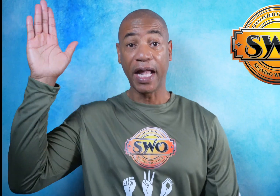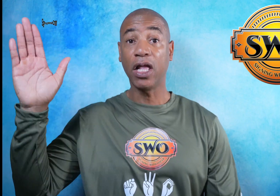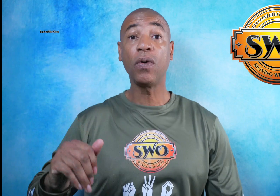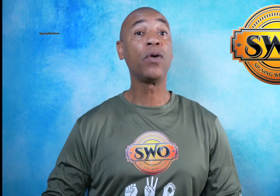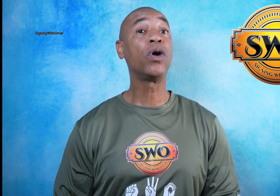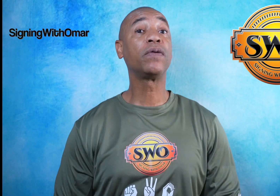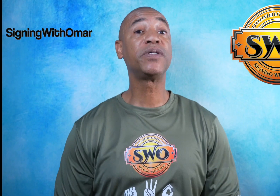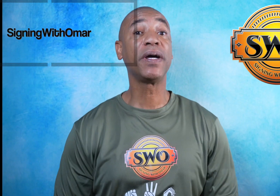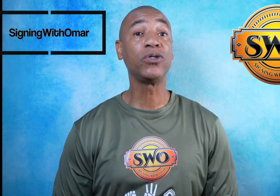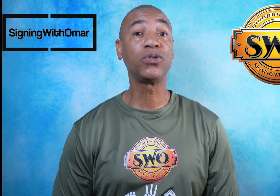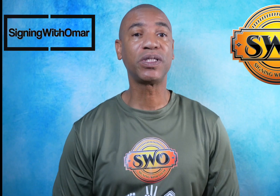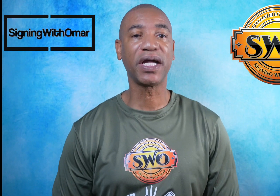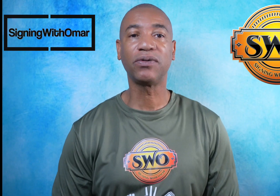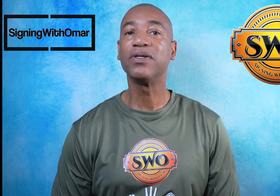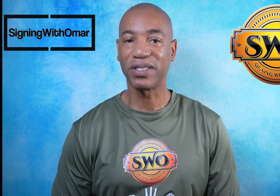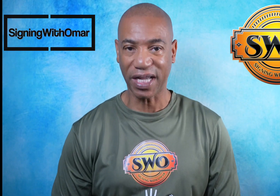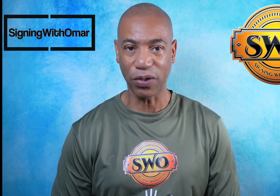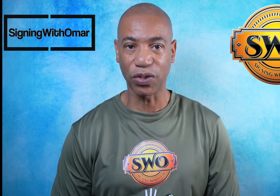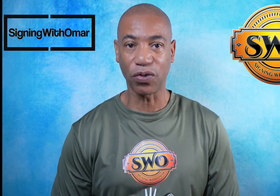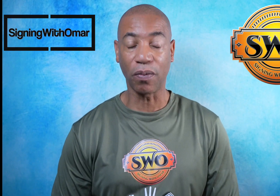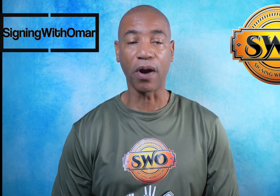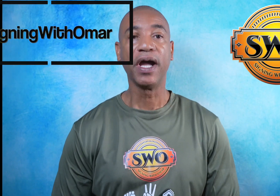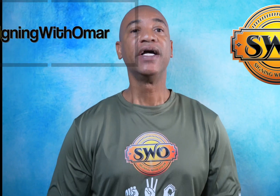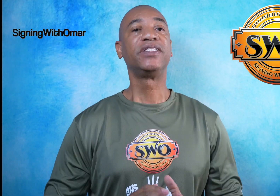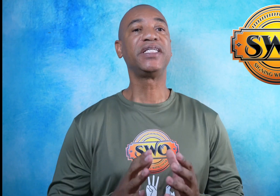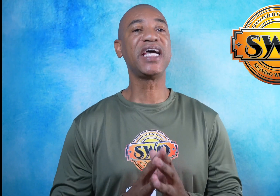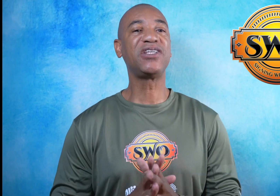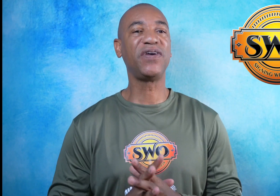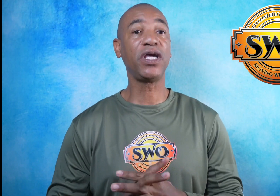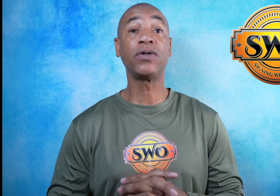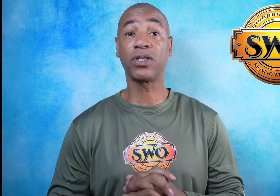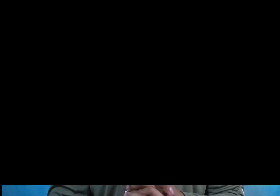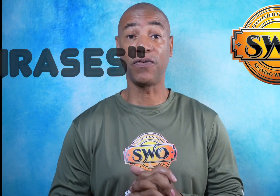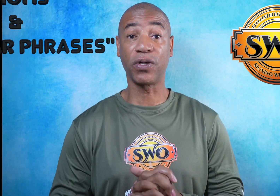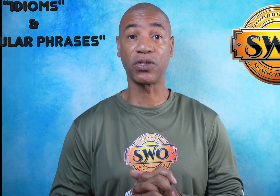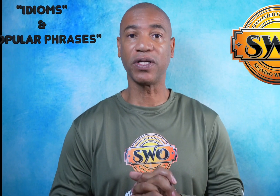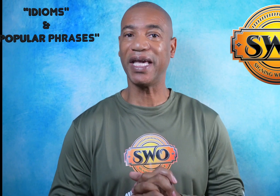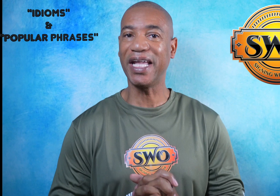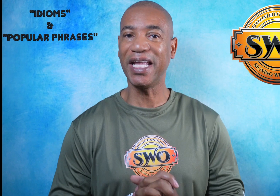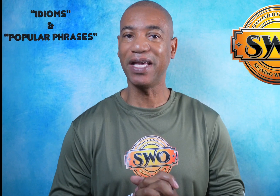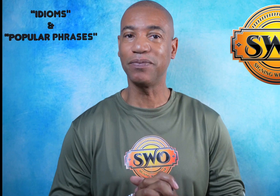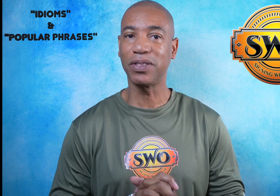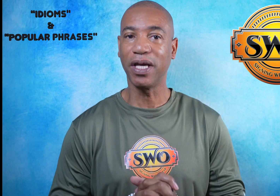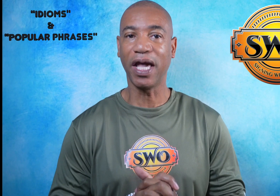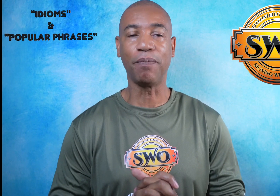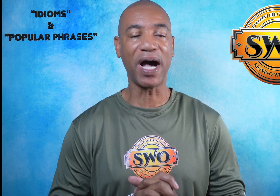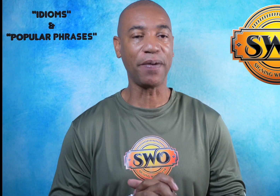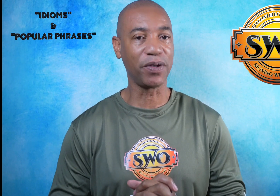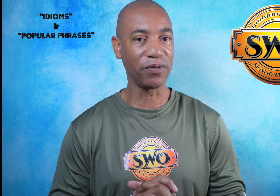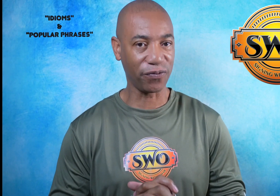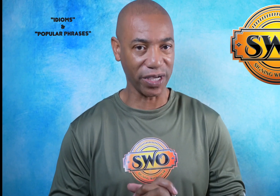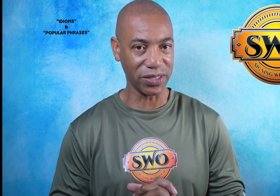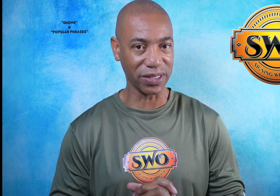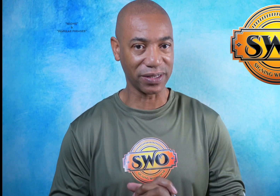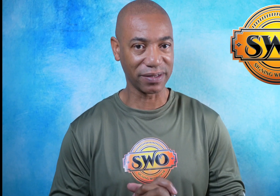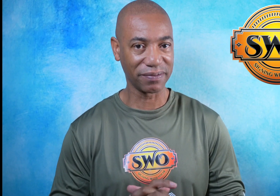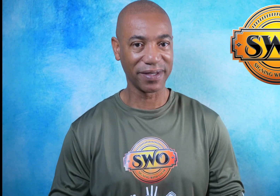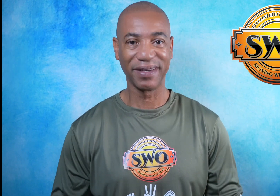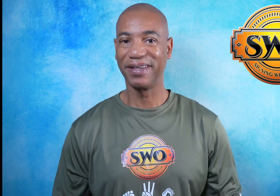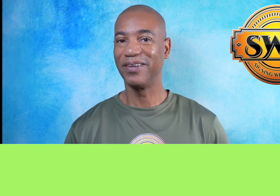Hello and welcome to my YouTube channel, Signing with Omar. Today's video is going to focus on idioms and popular phrases.